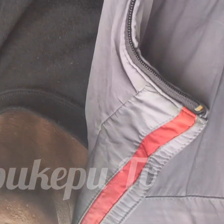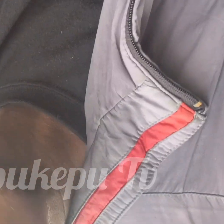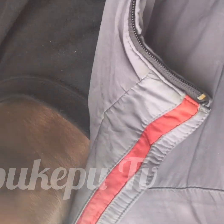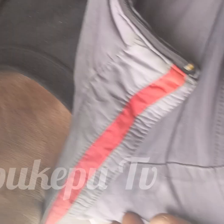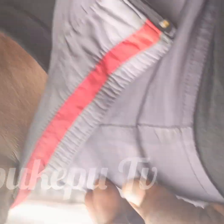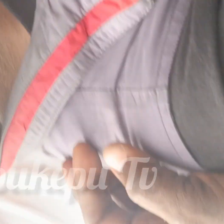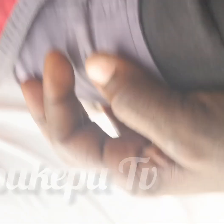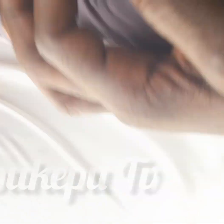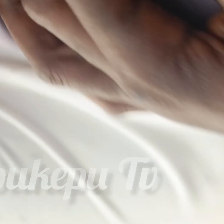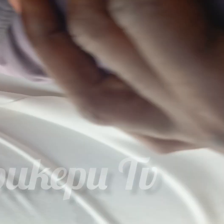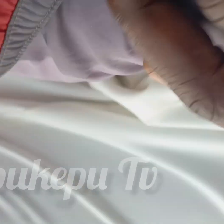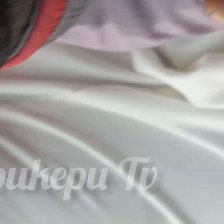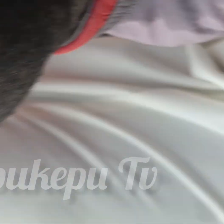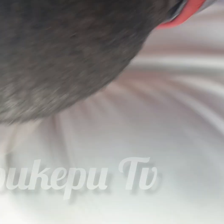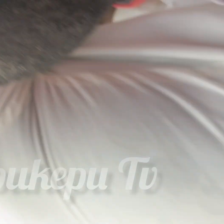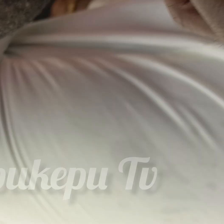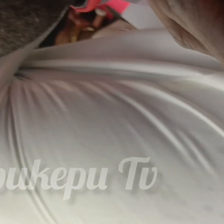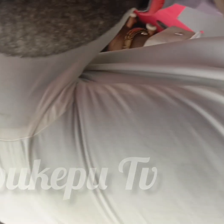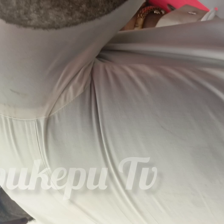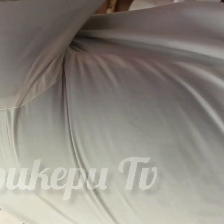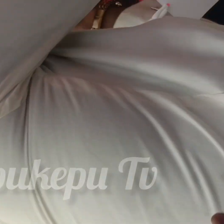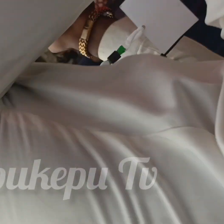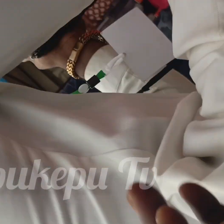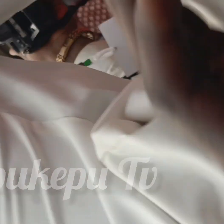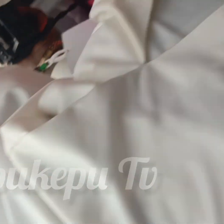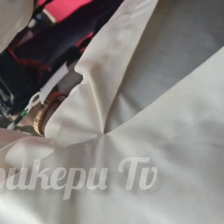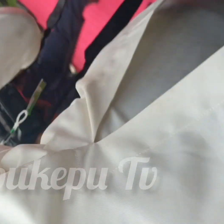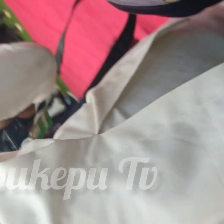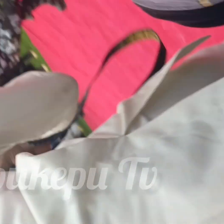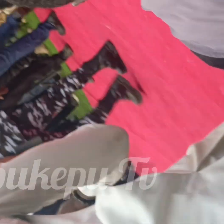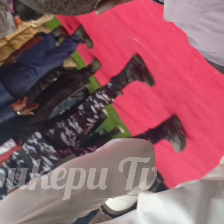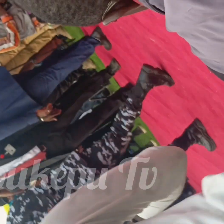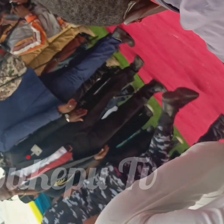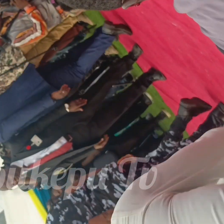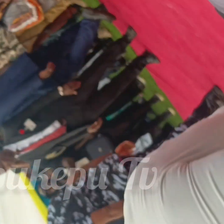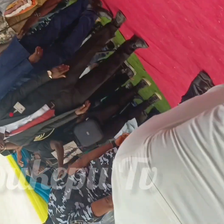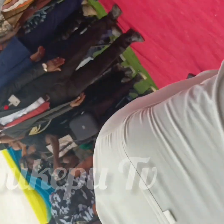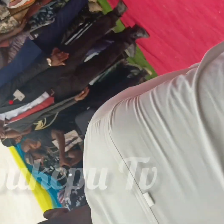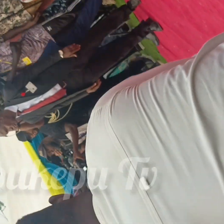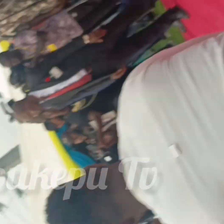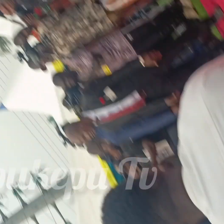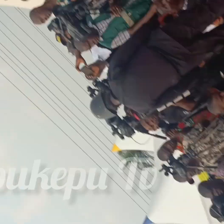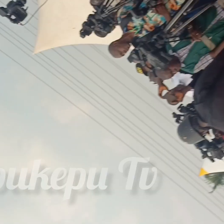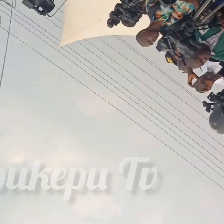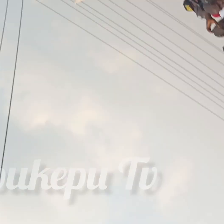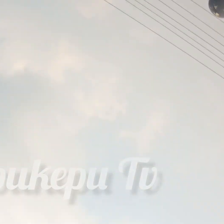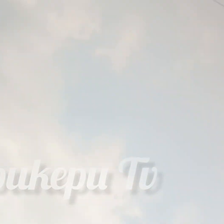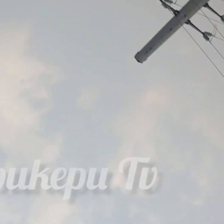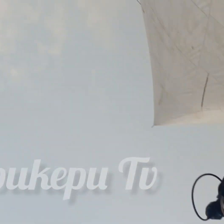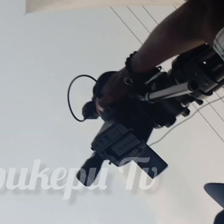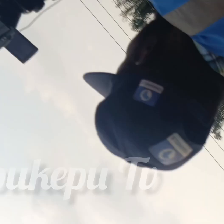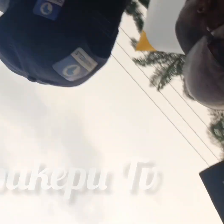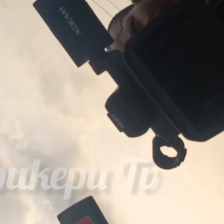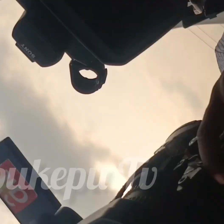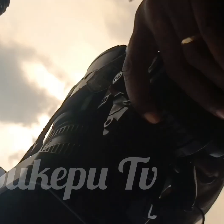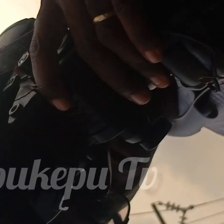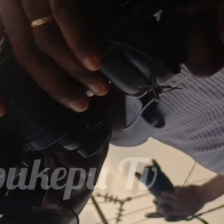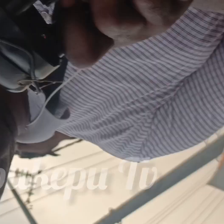Governor Alex Choma Oti. What an amazing speech. I'll hand over to my colleague, Mr.